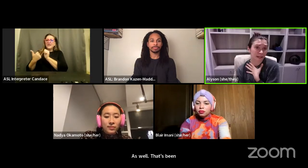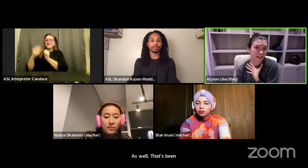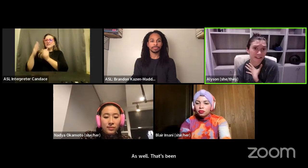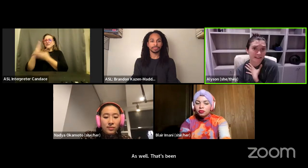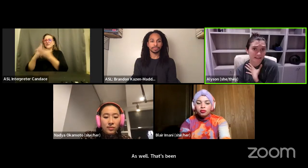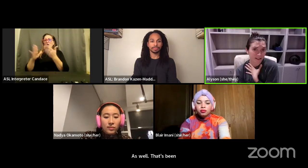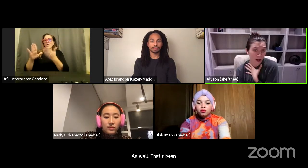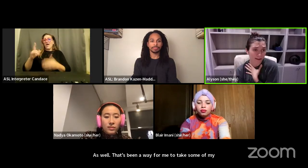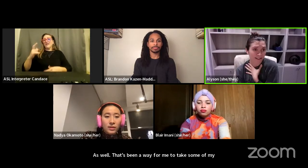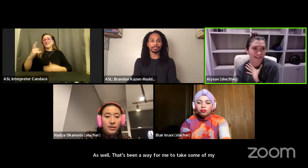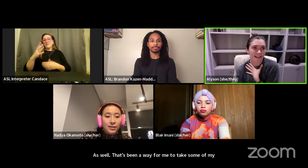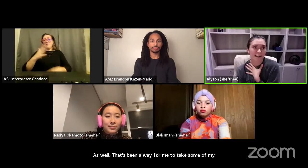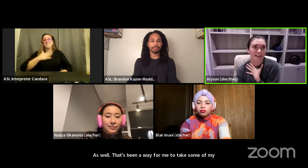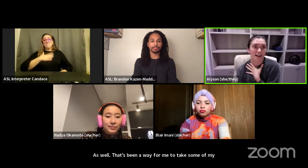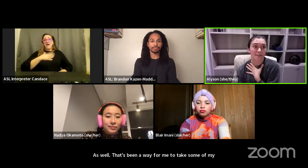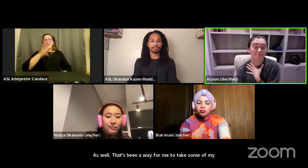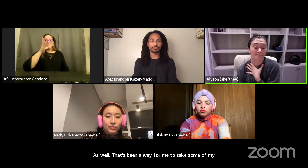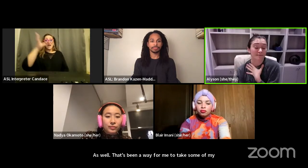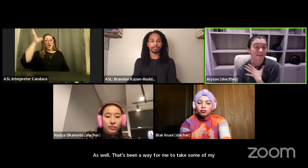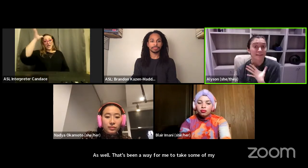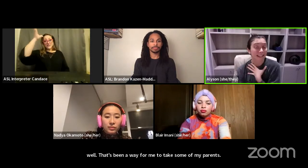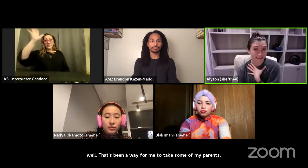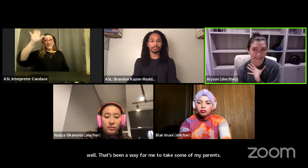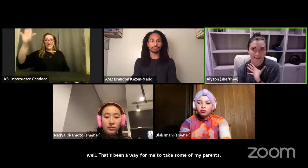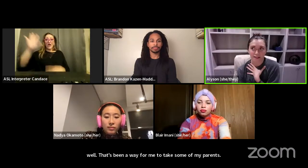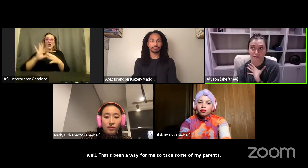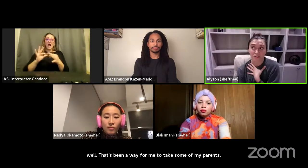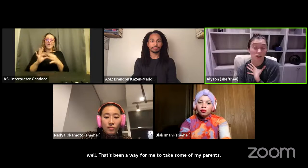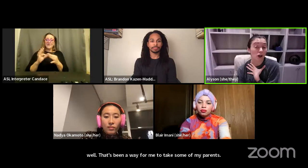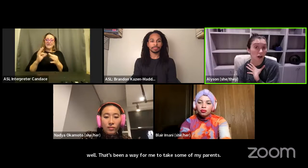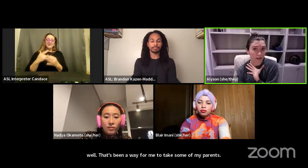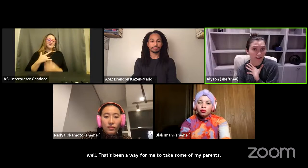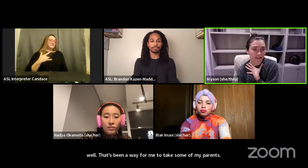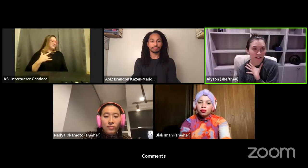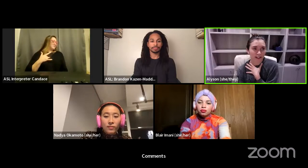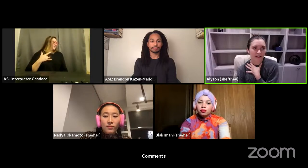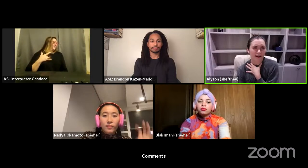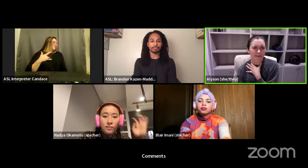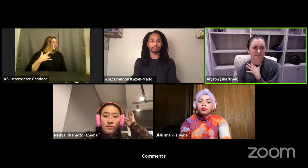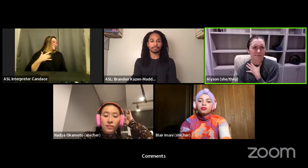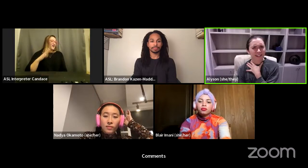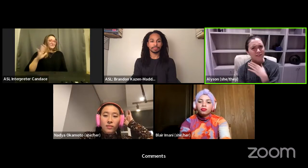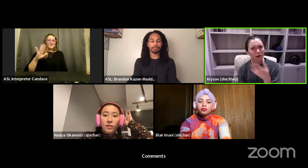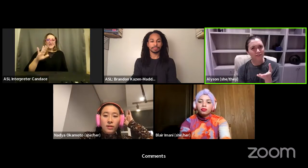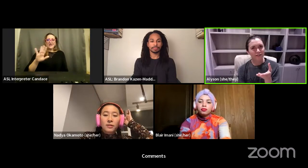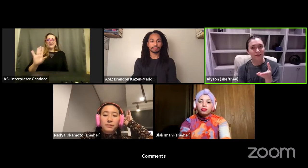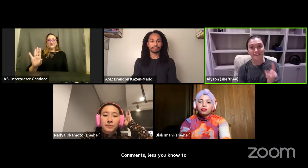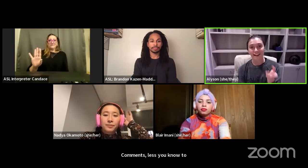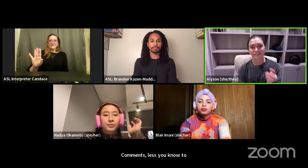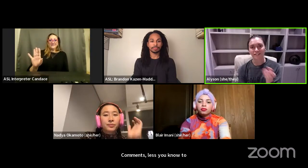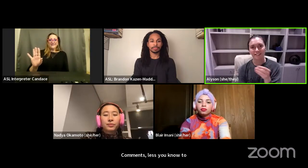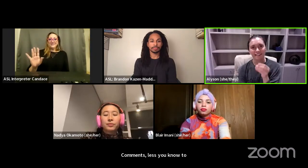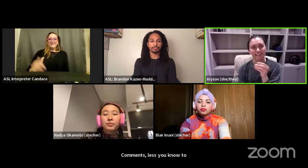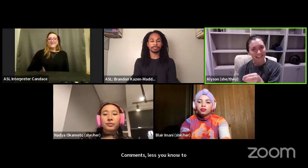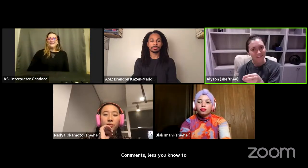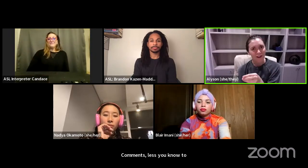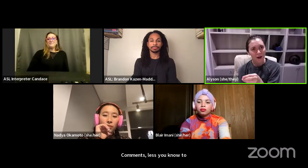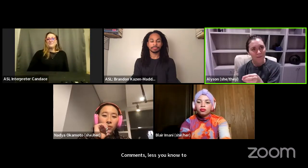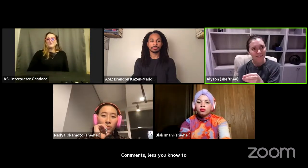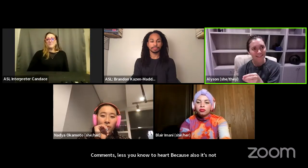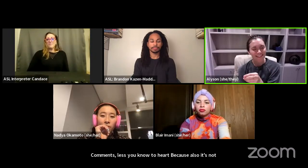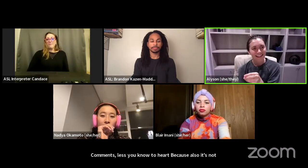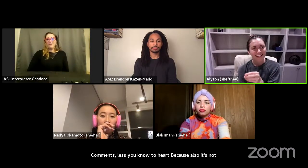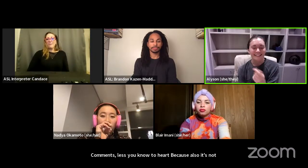my parents' comments less, to heart. Because also it's not just the